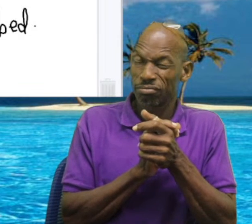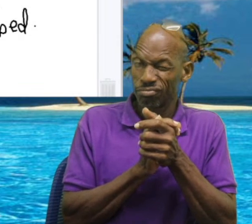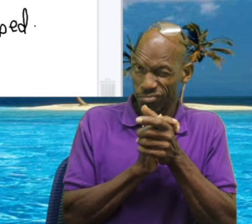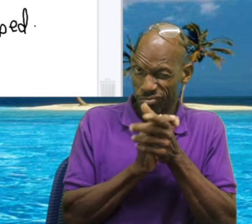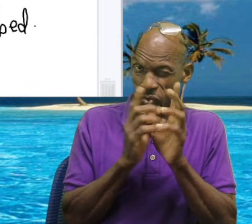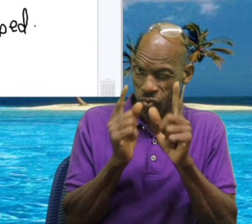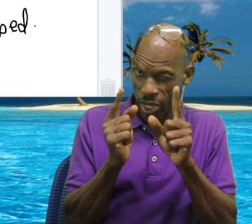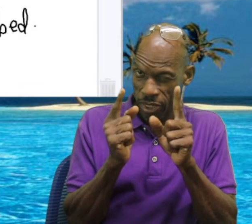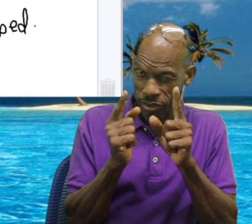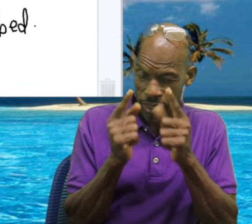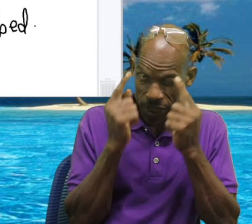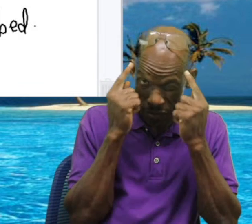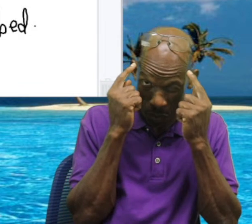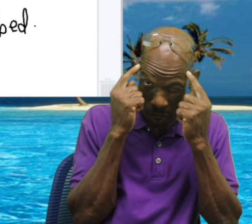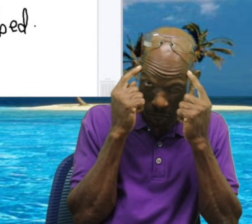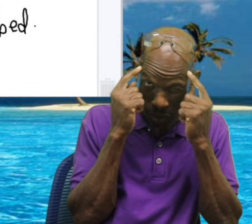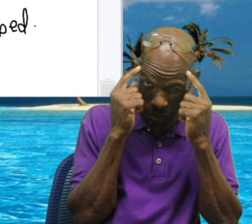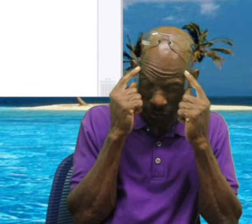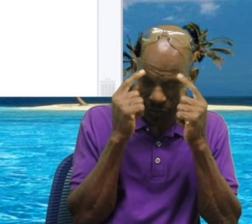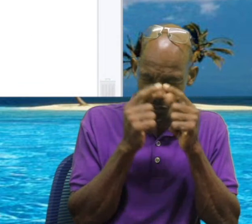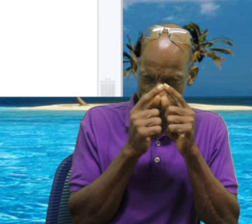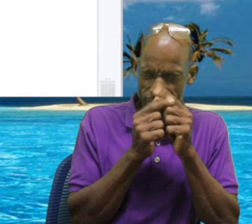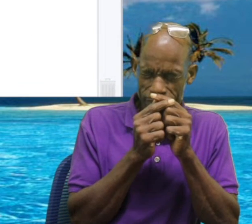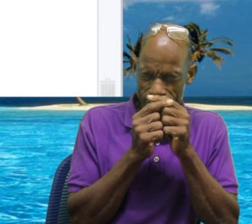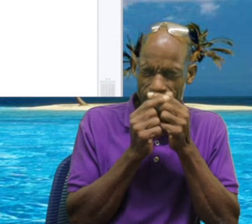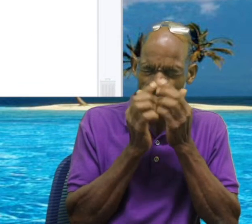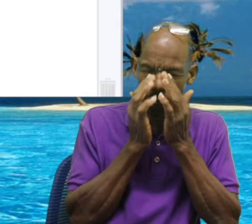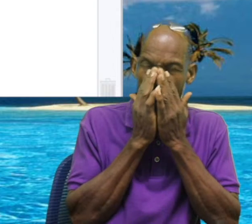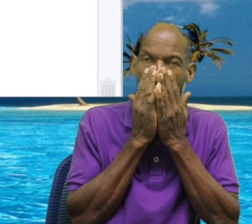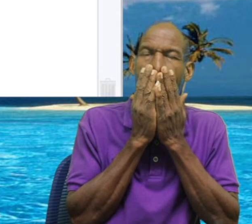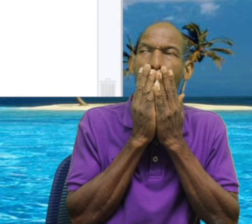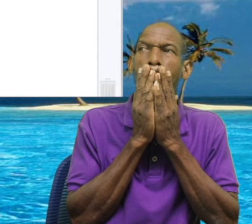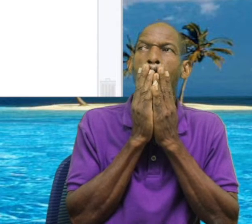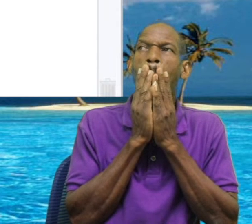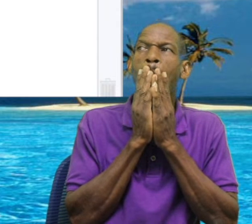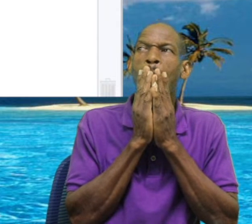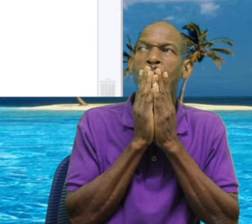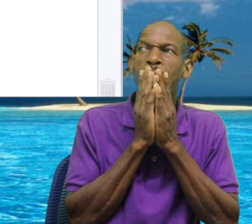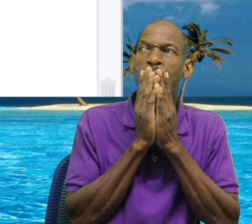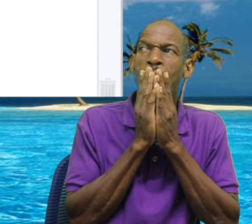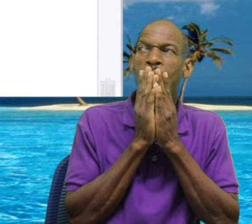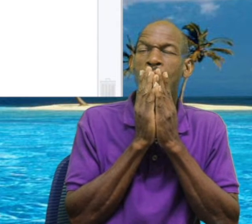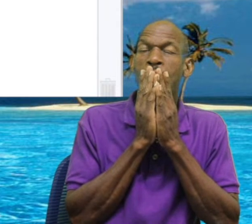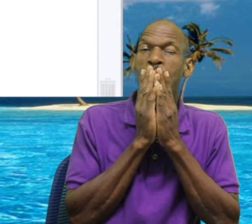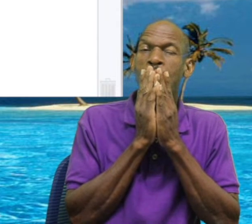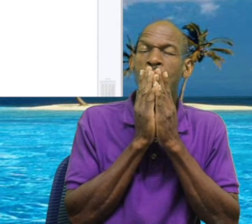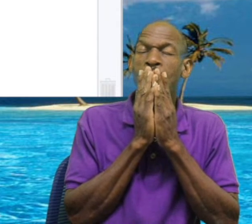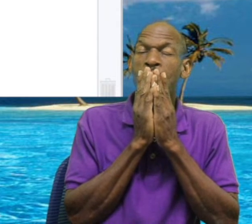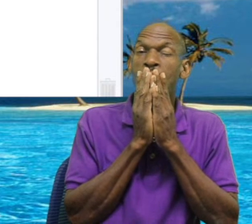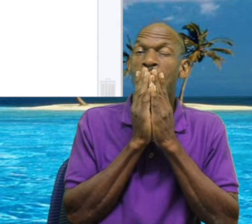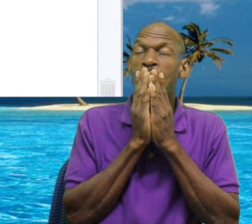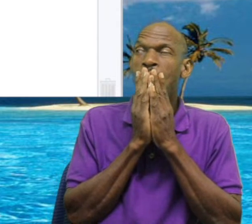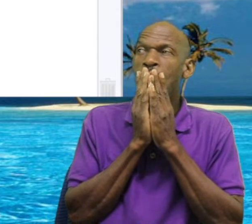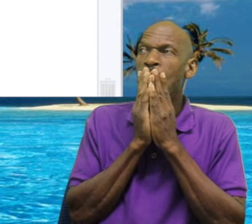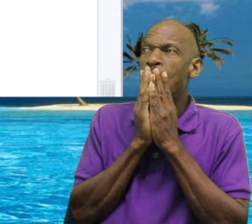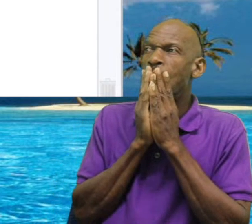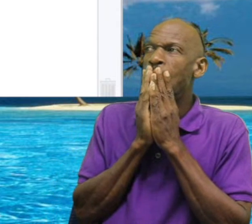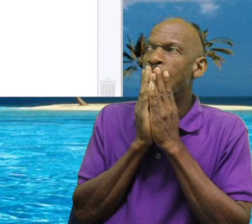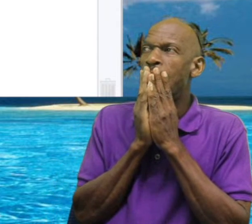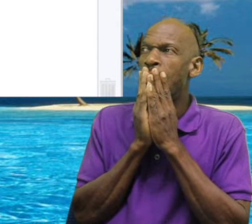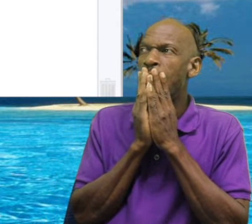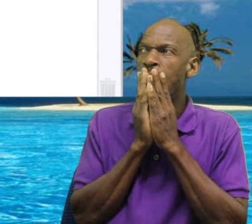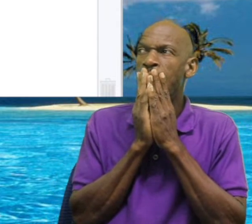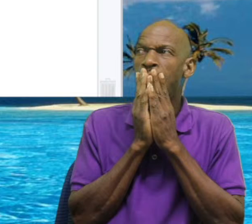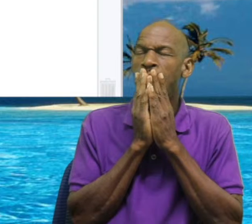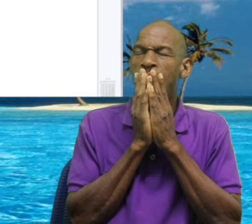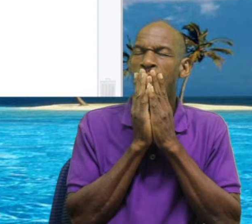nouns. Or, as we did before, both of them have to be adjectives.